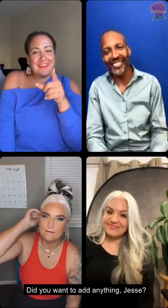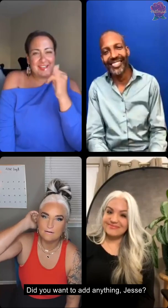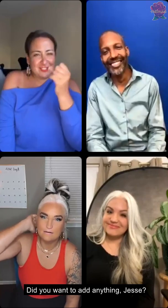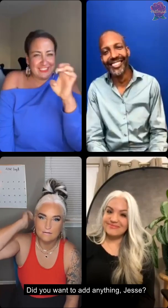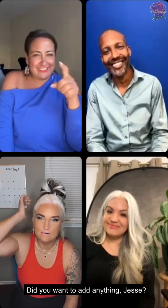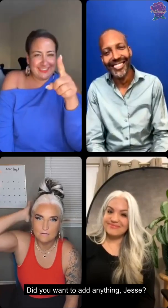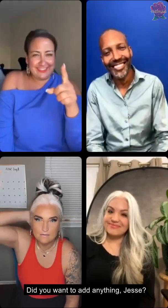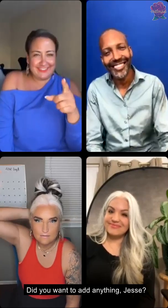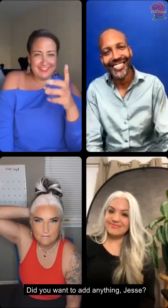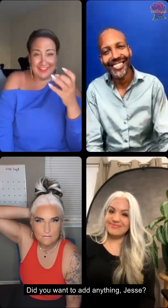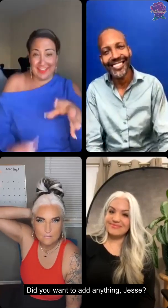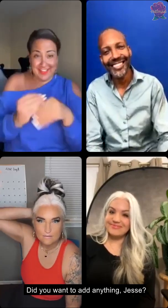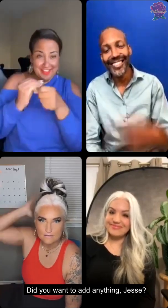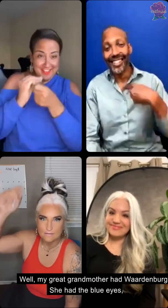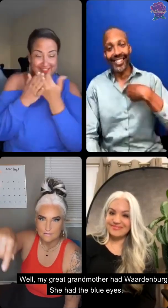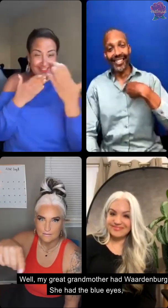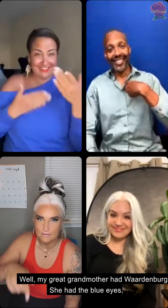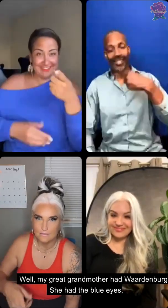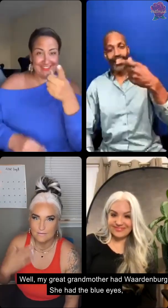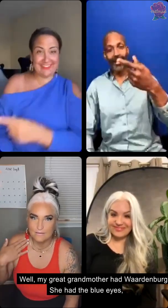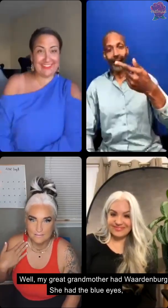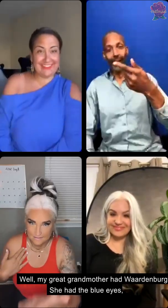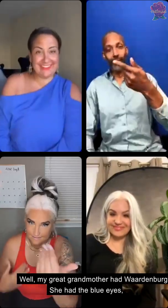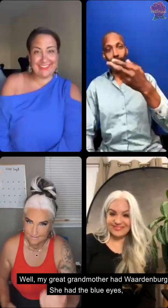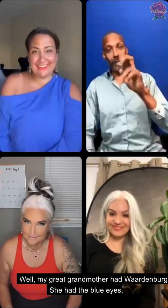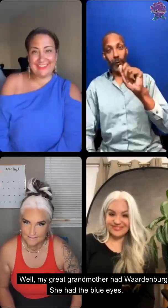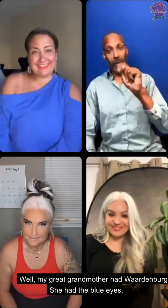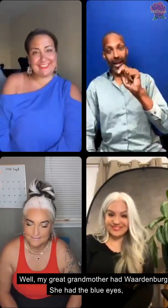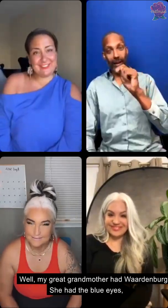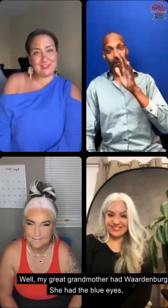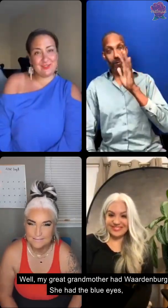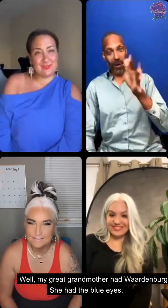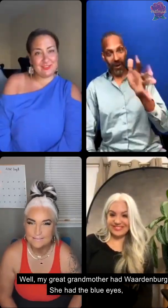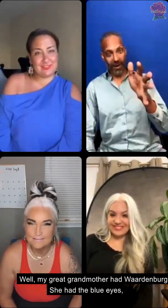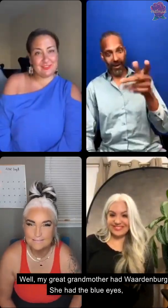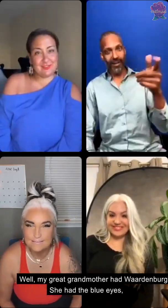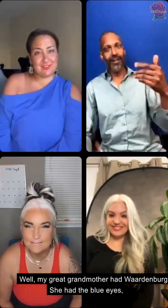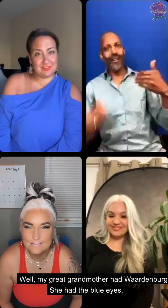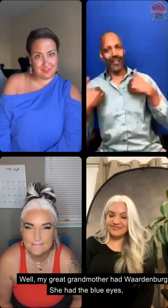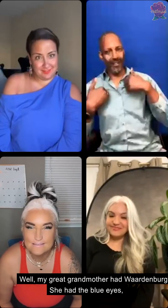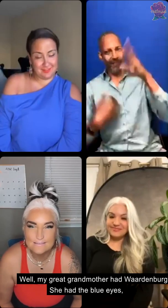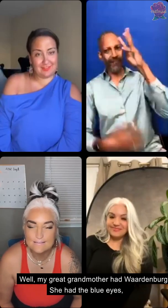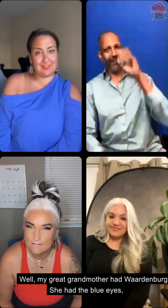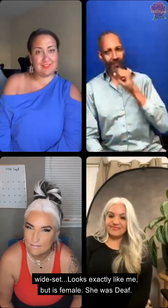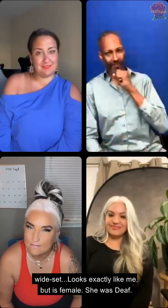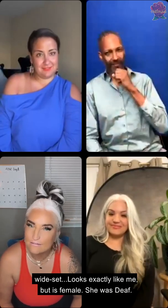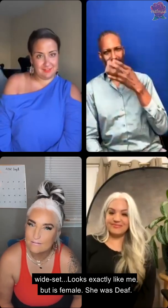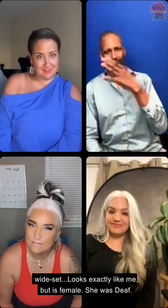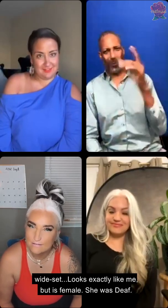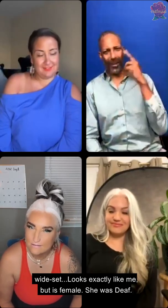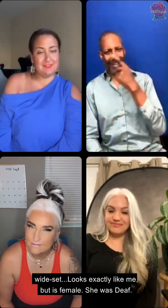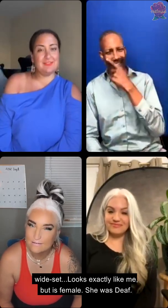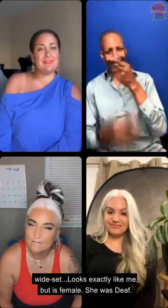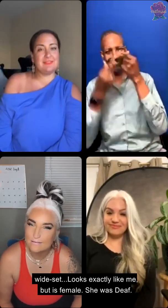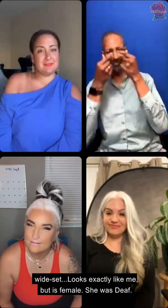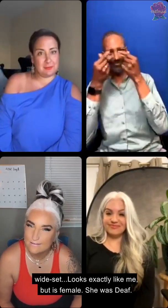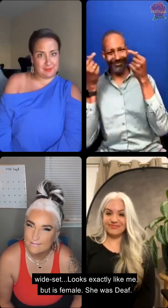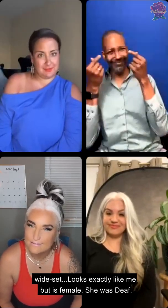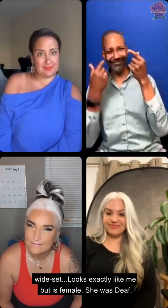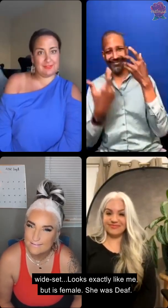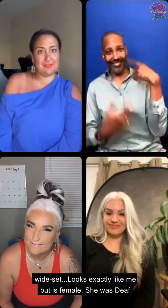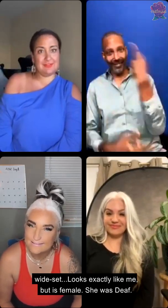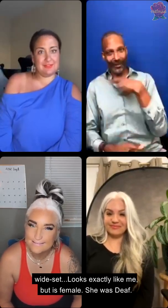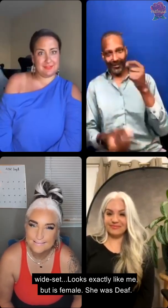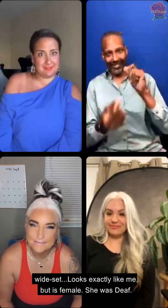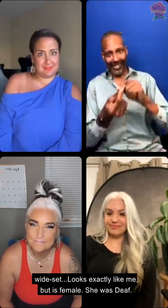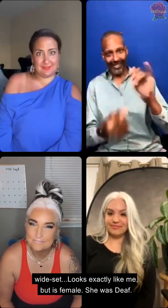That's interesting. Did you want to add anything, Jesse? Well, my great grandmother had Wardenbergs, had the blue eyes, wide set,